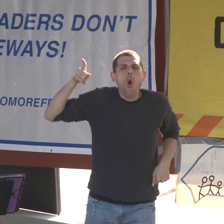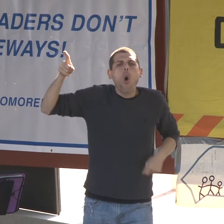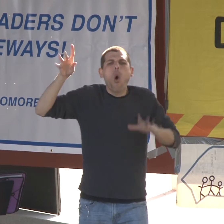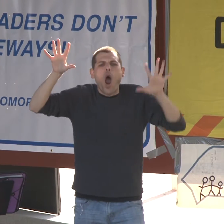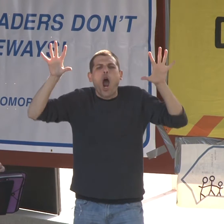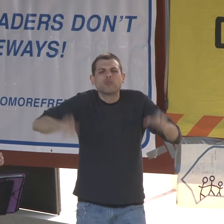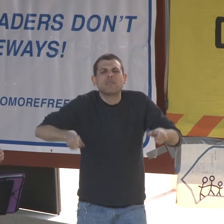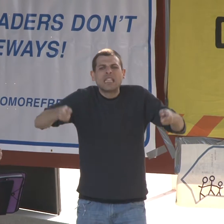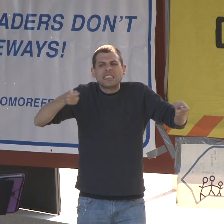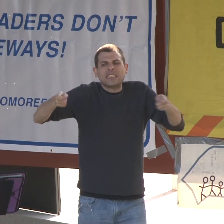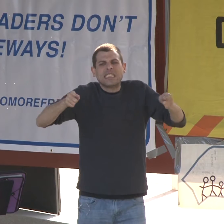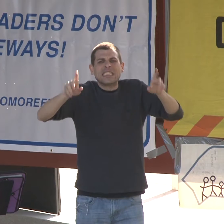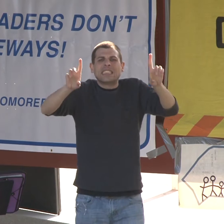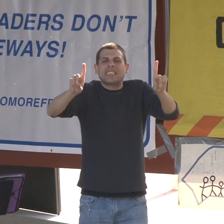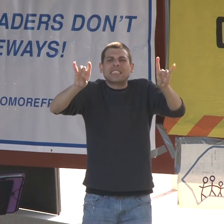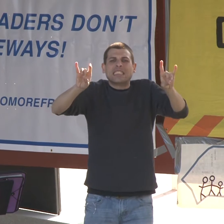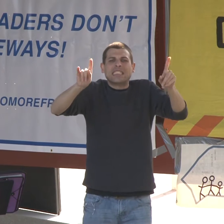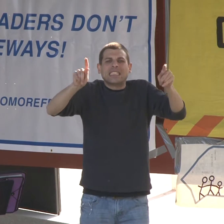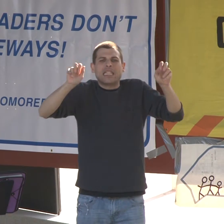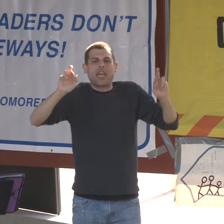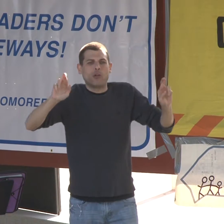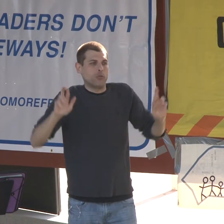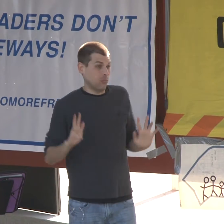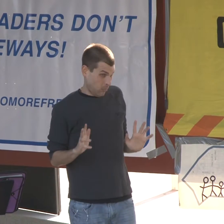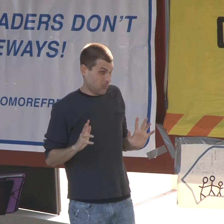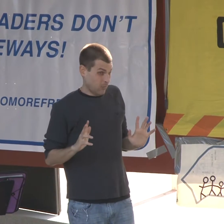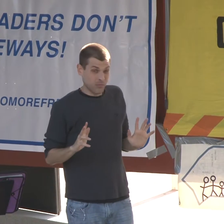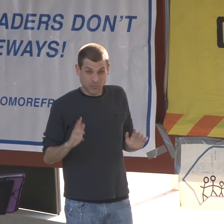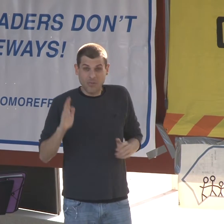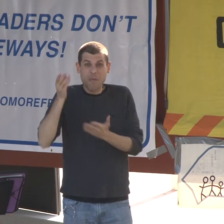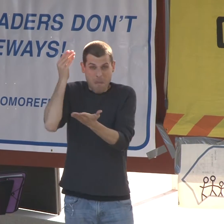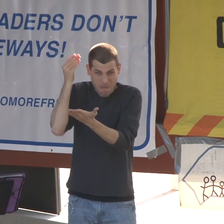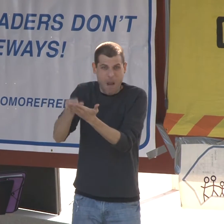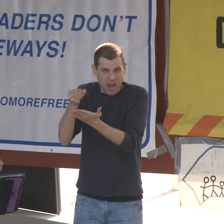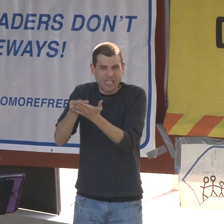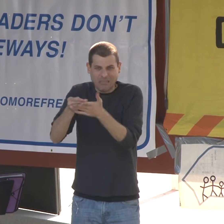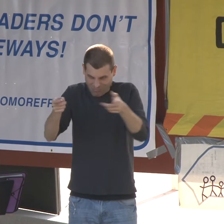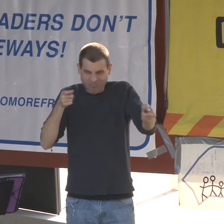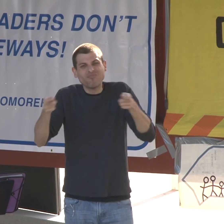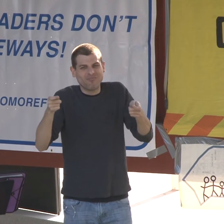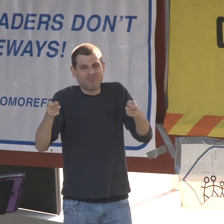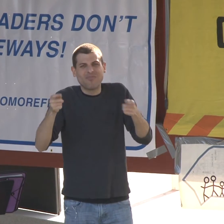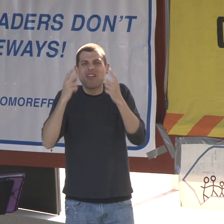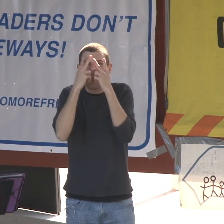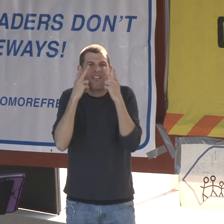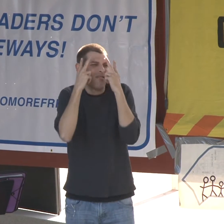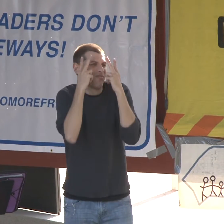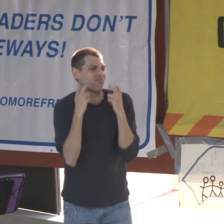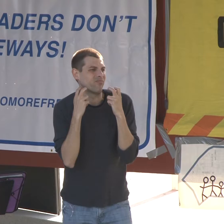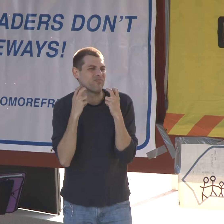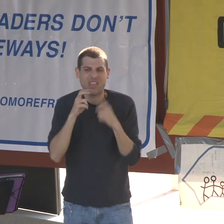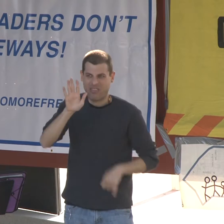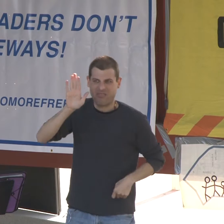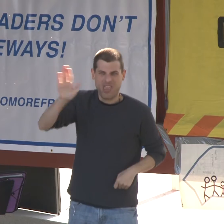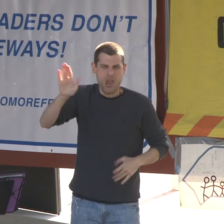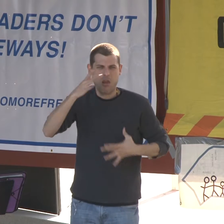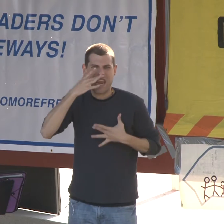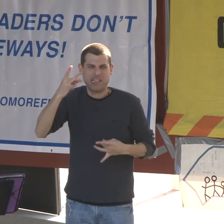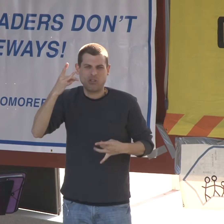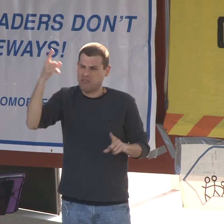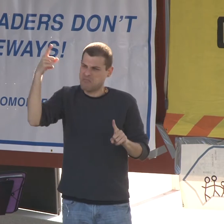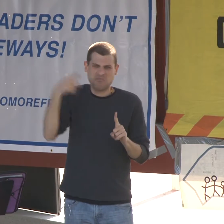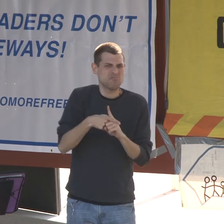A dictatorship ruled by the financial capital and imperialist interests. Interests who are